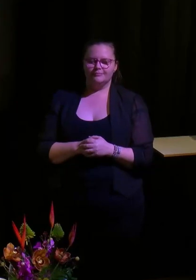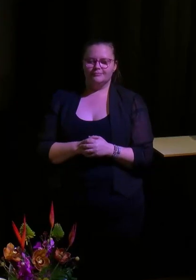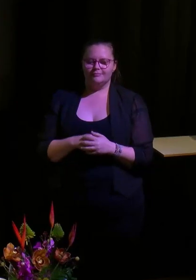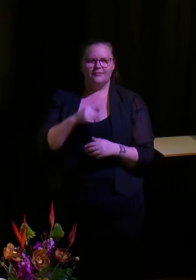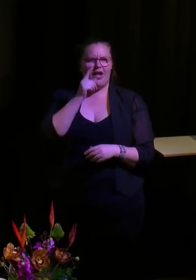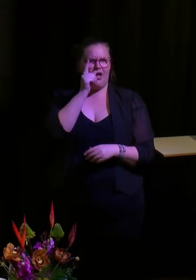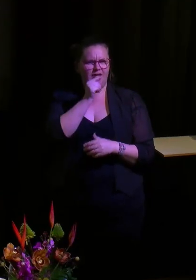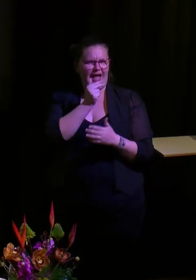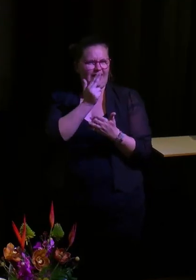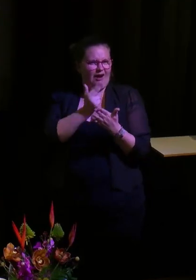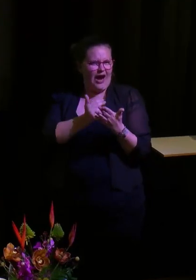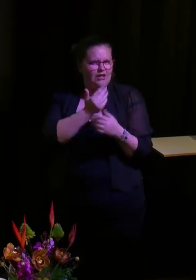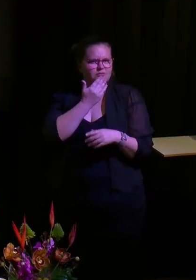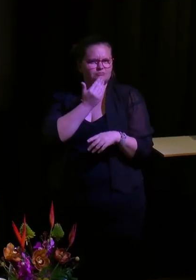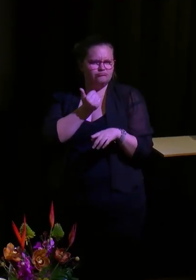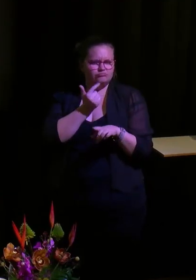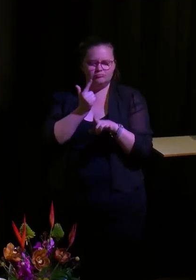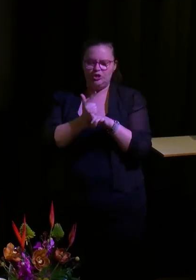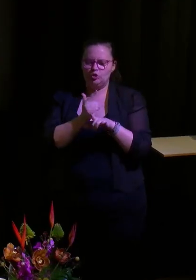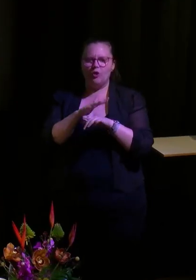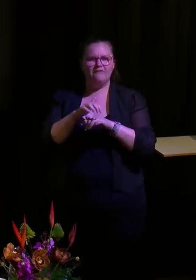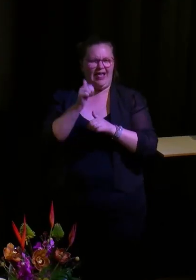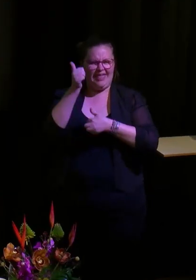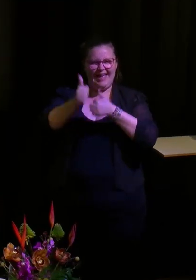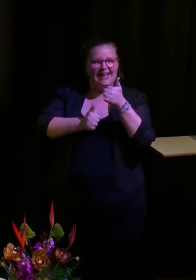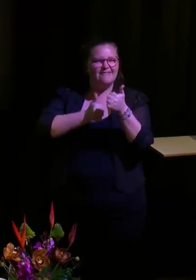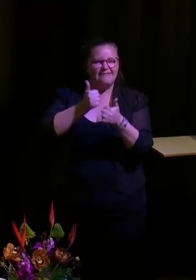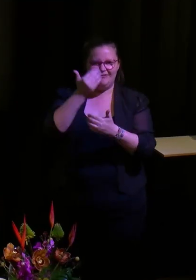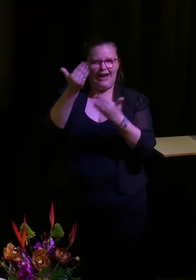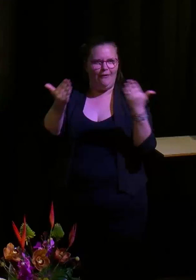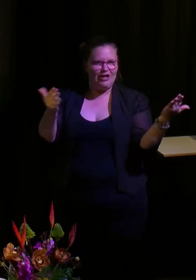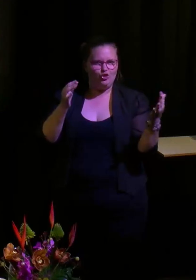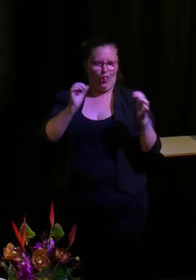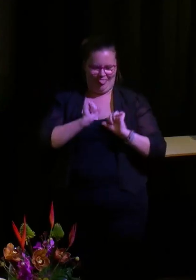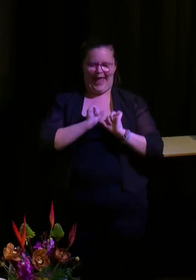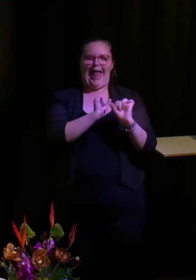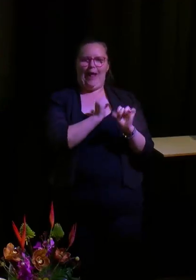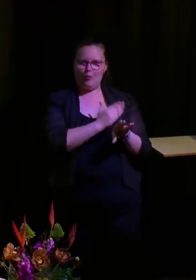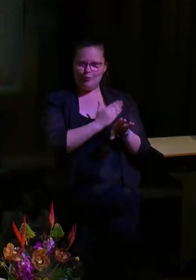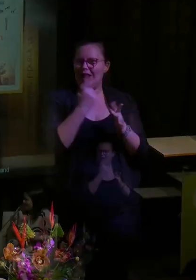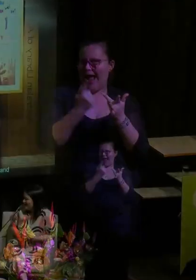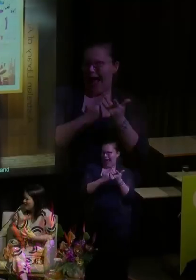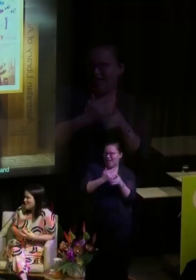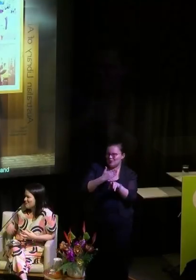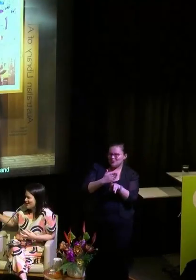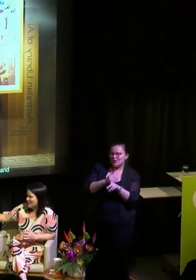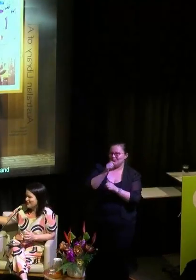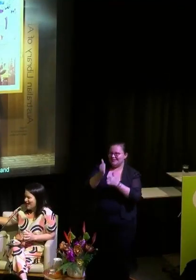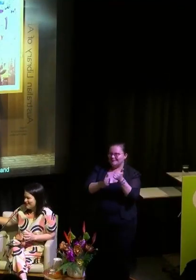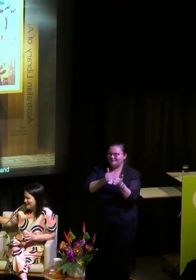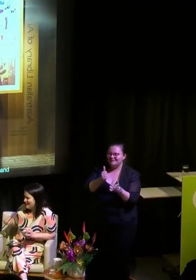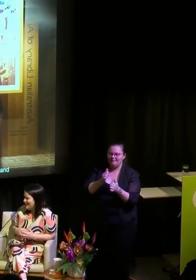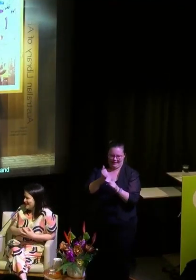can the artists talk about their favourite artwork in the exhibition, of course, other than their own work? Or maybe we won't put